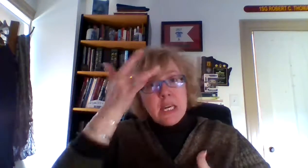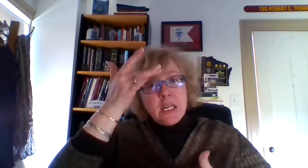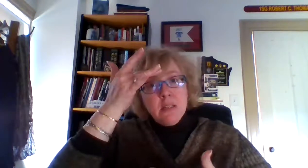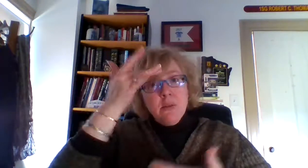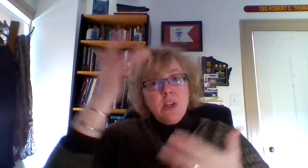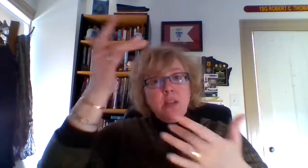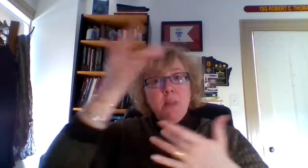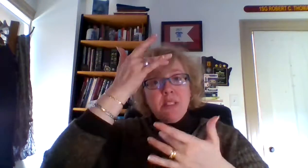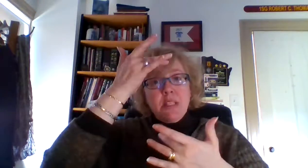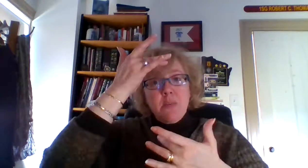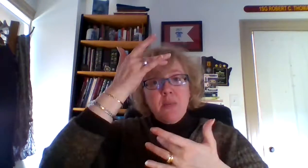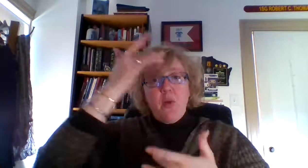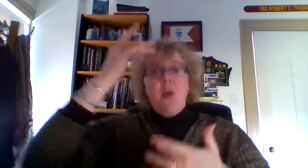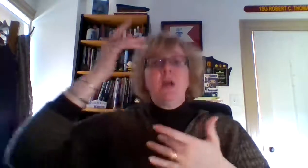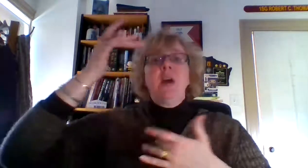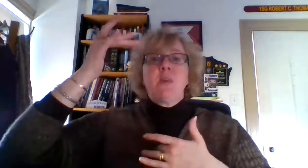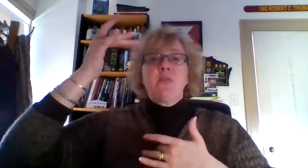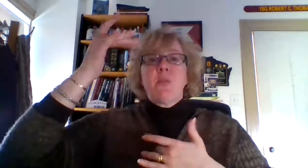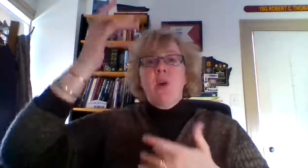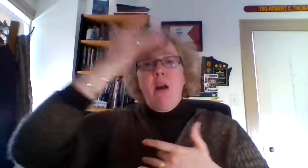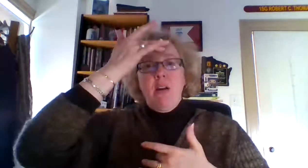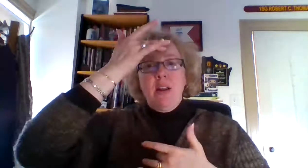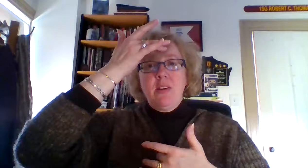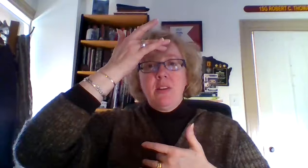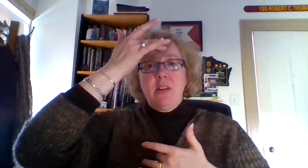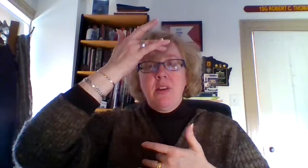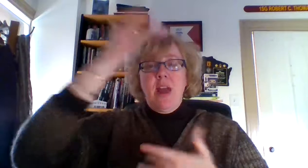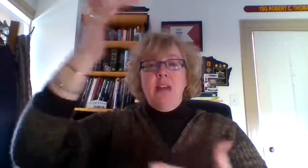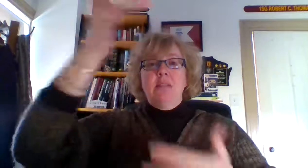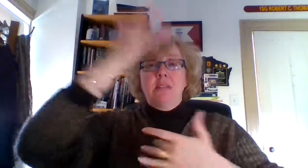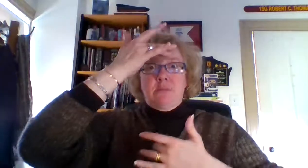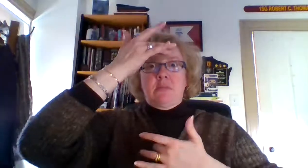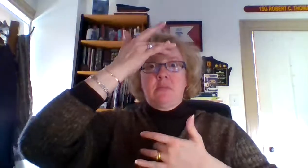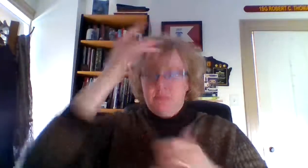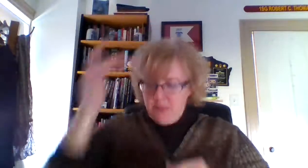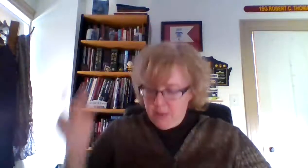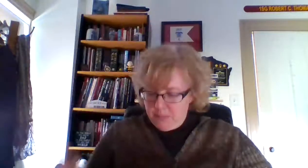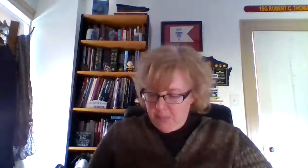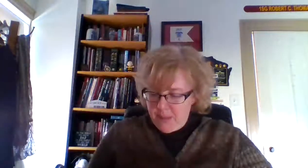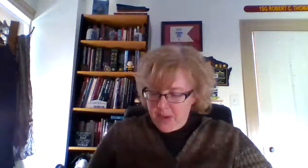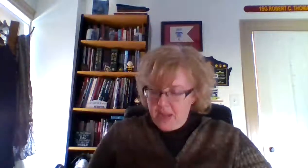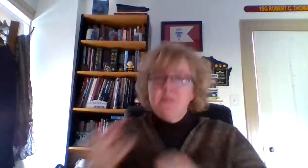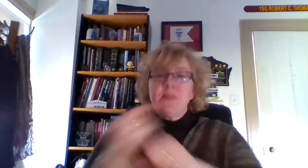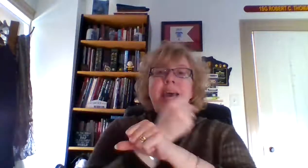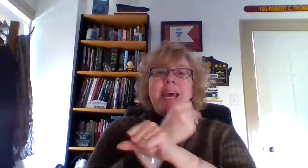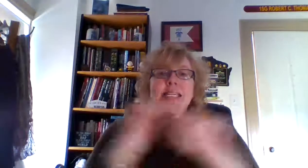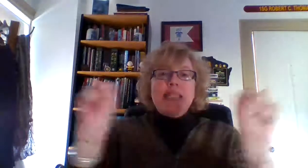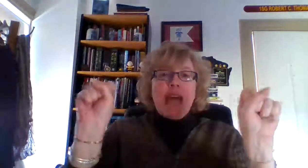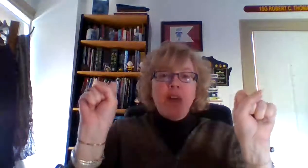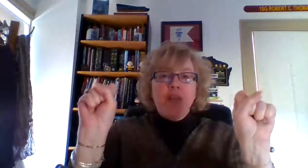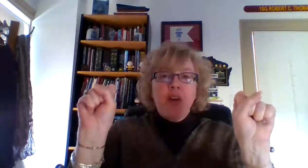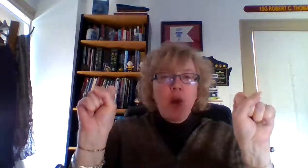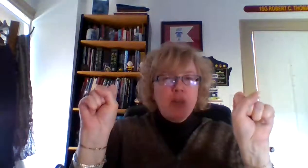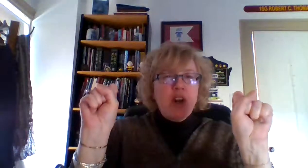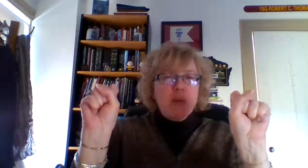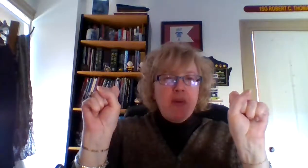Sick. We talked about sick before. Comes from your heart and your head. Kind of popping at you. Safe. We talked about this